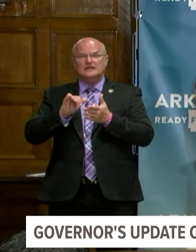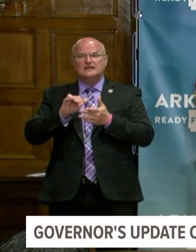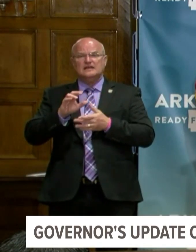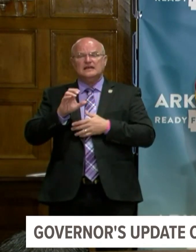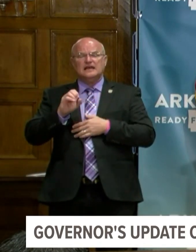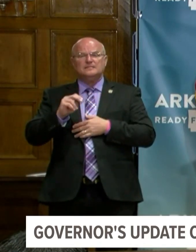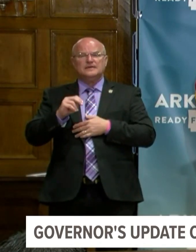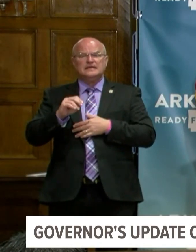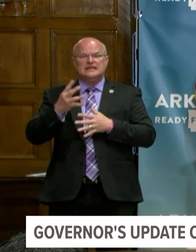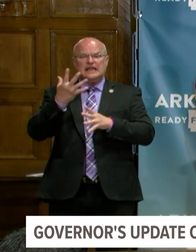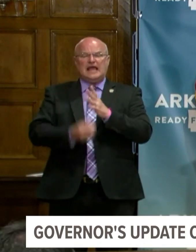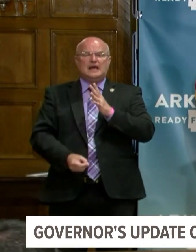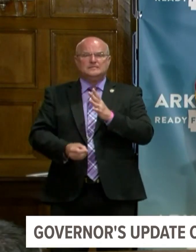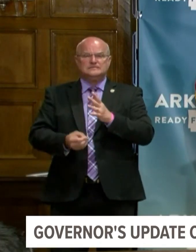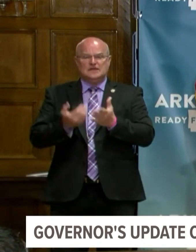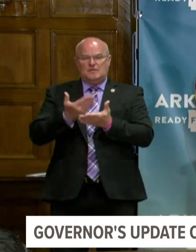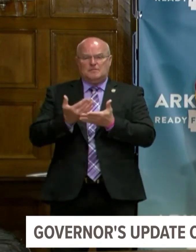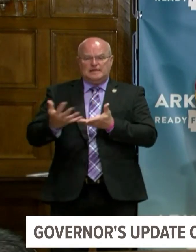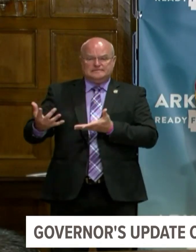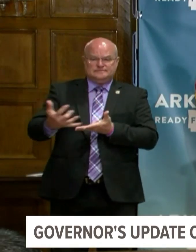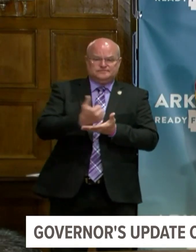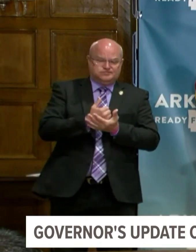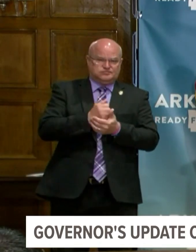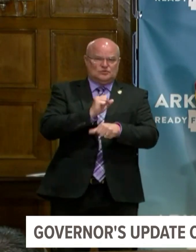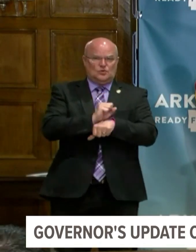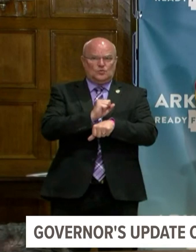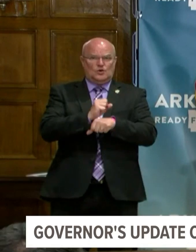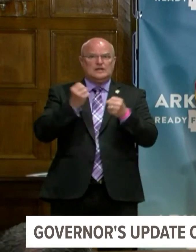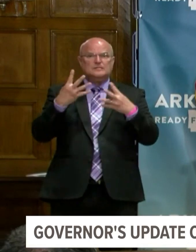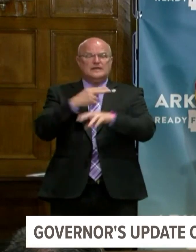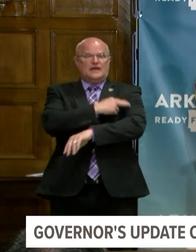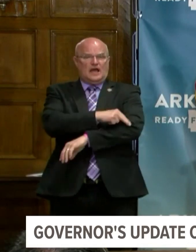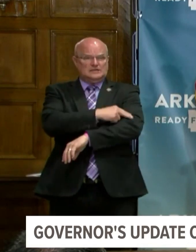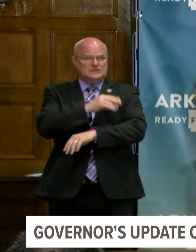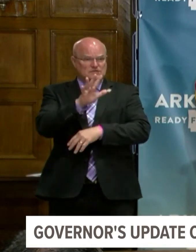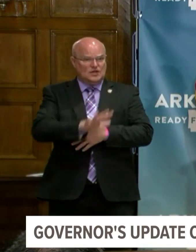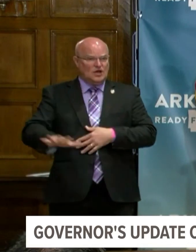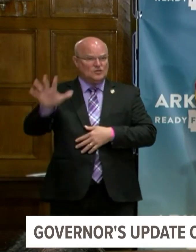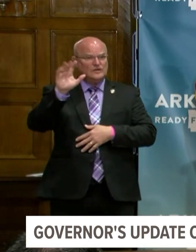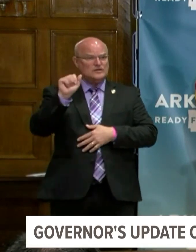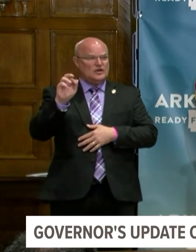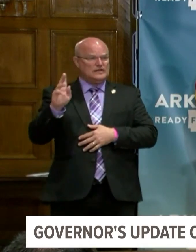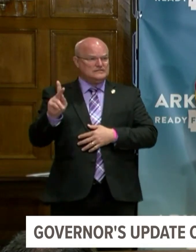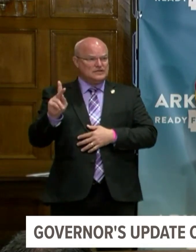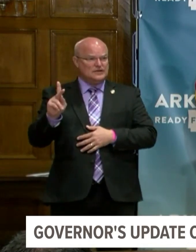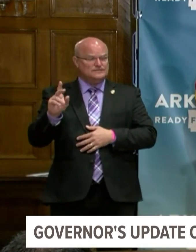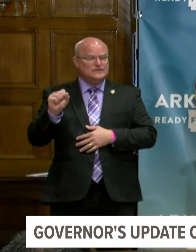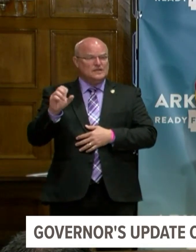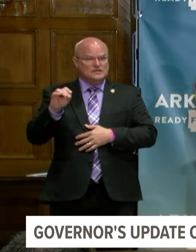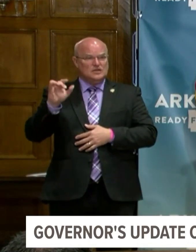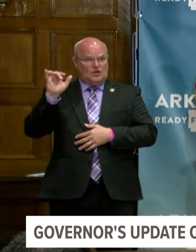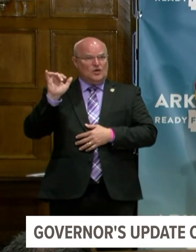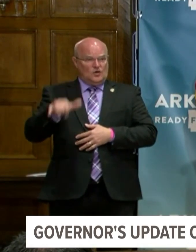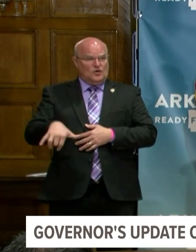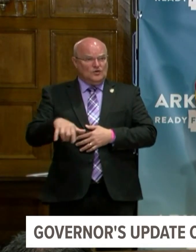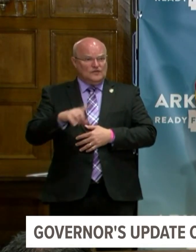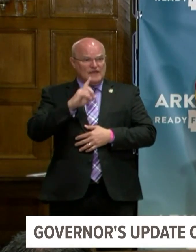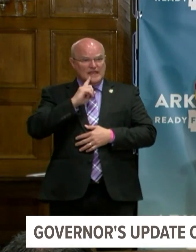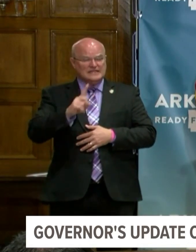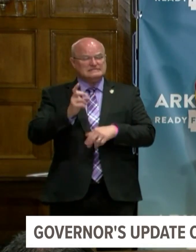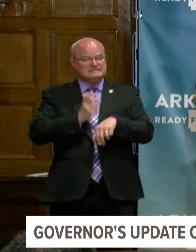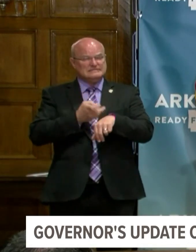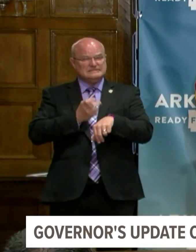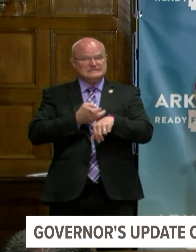there's been an absence of revenue generating work in many of the hospitals across Arkansas. And so that is a